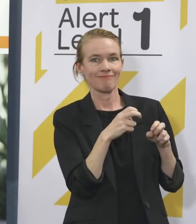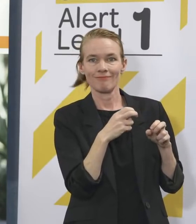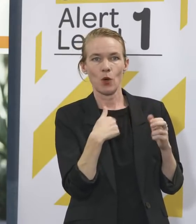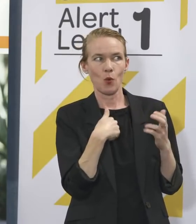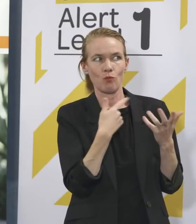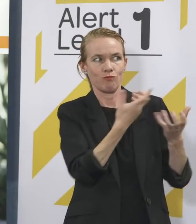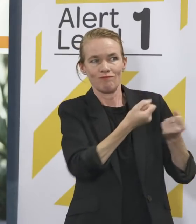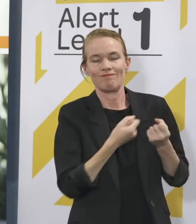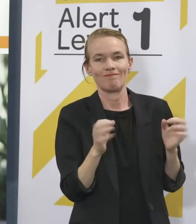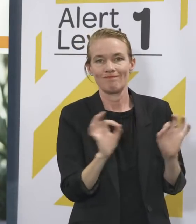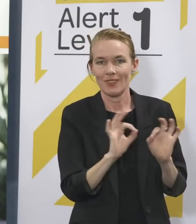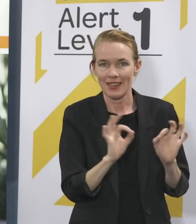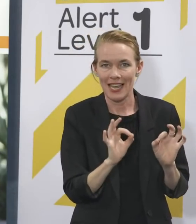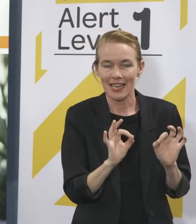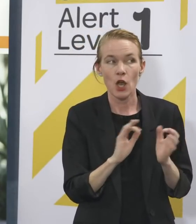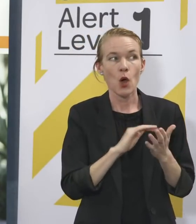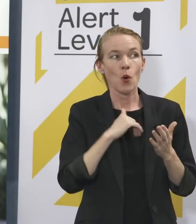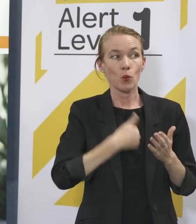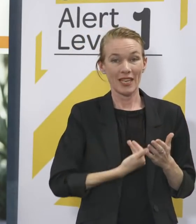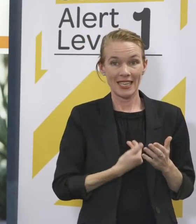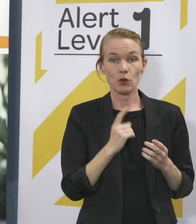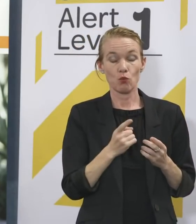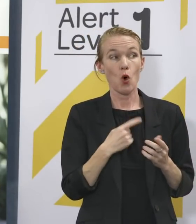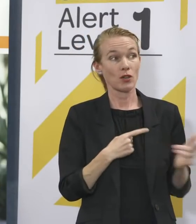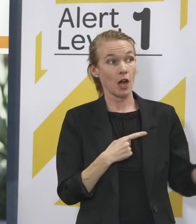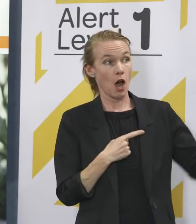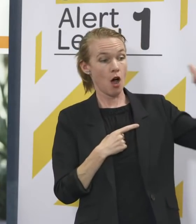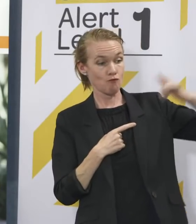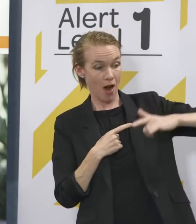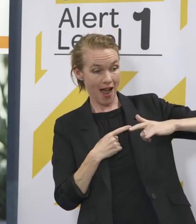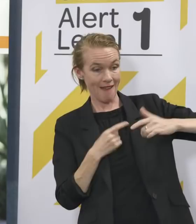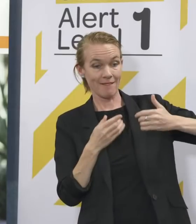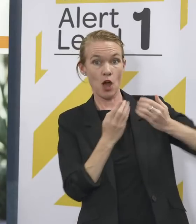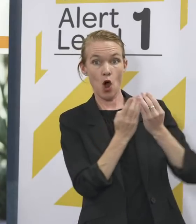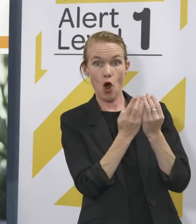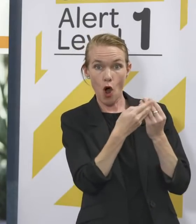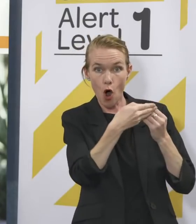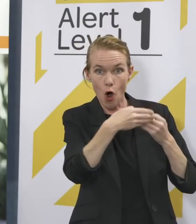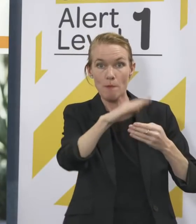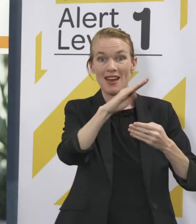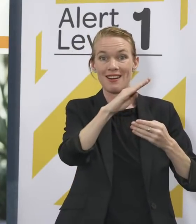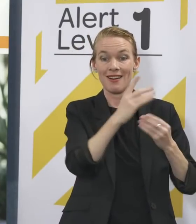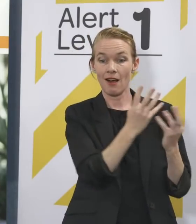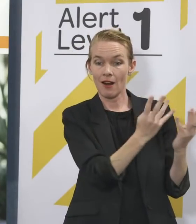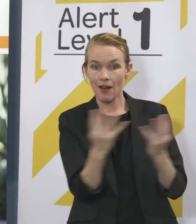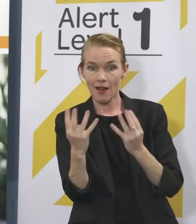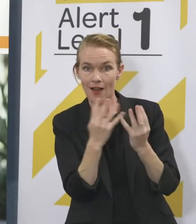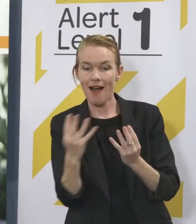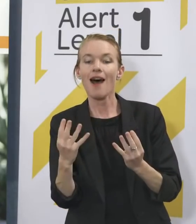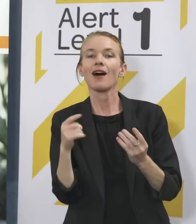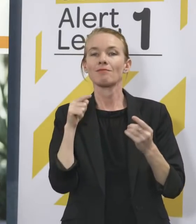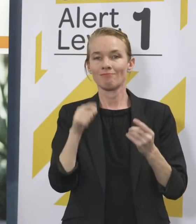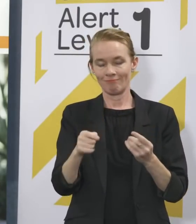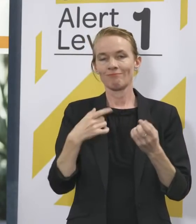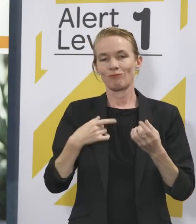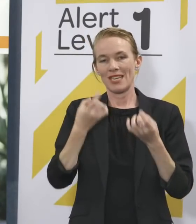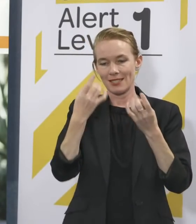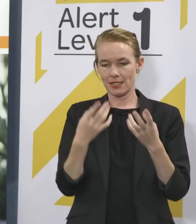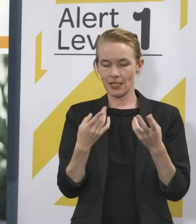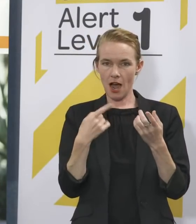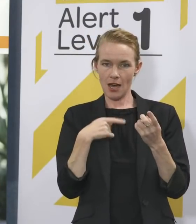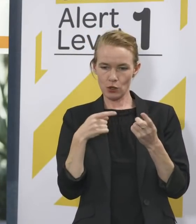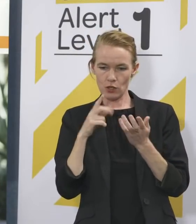actually be here on shore and through customs before we can legally start to do the matching around the NHI.